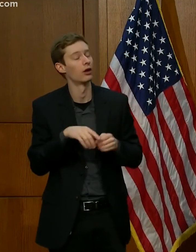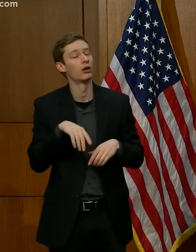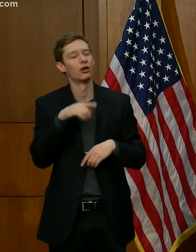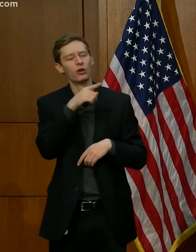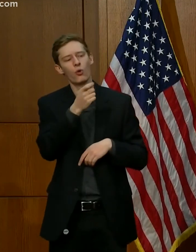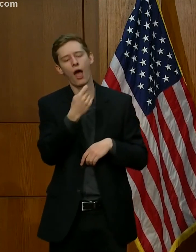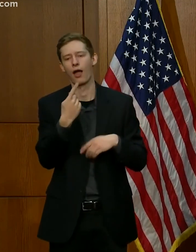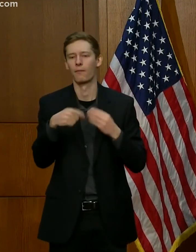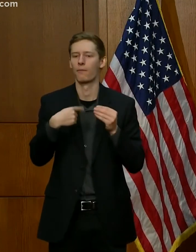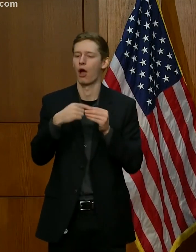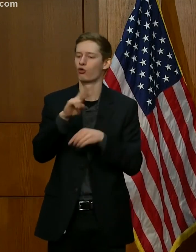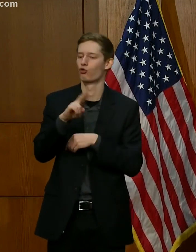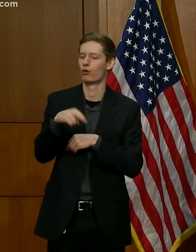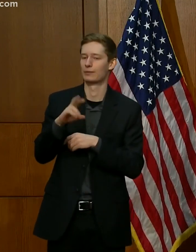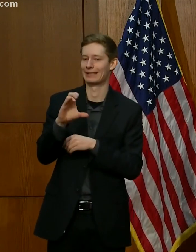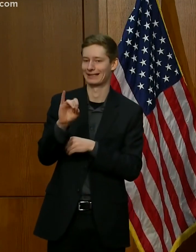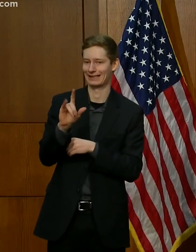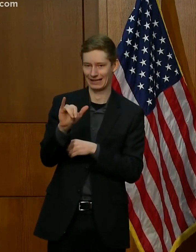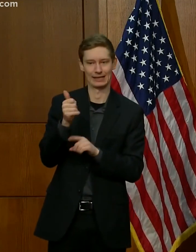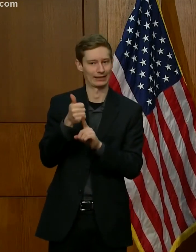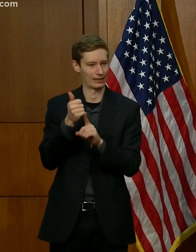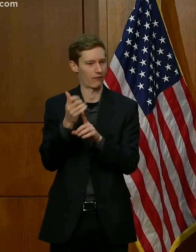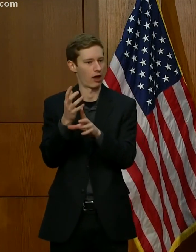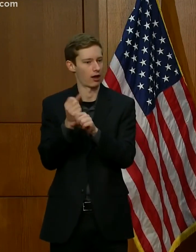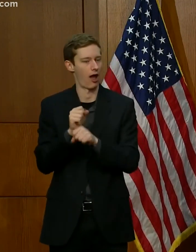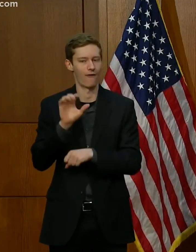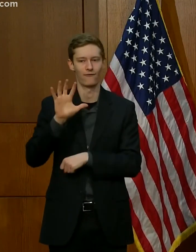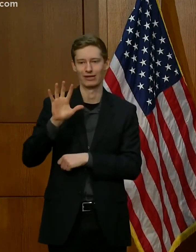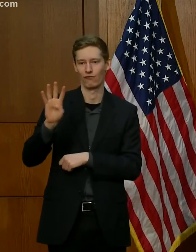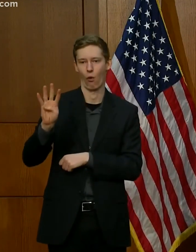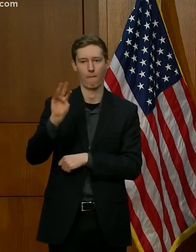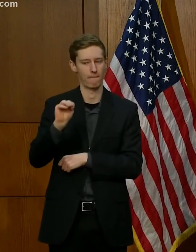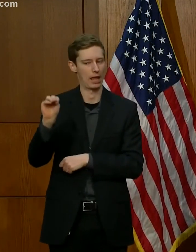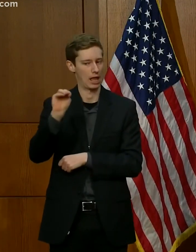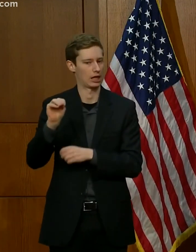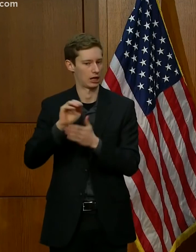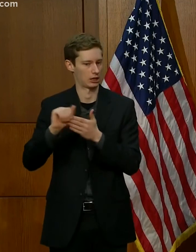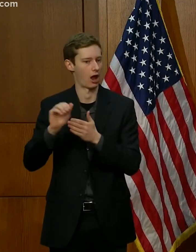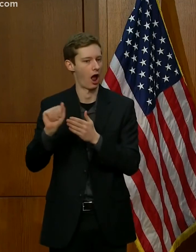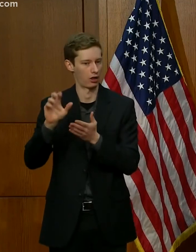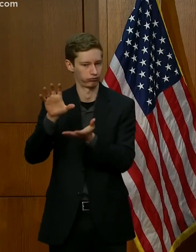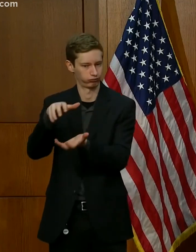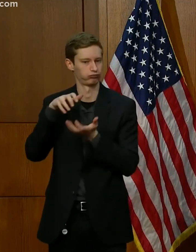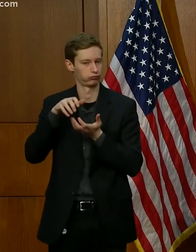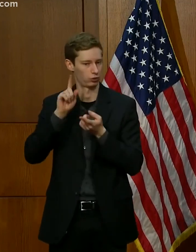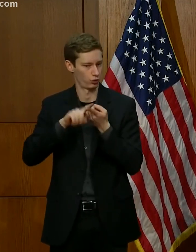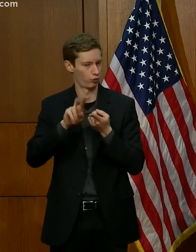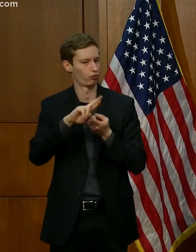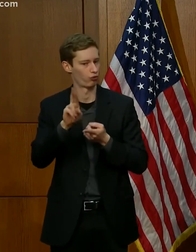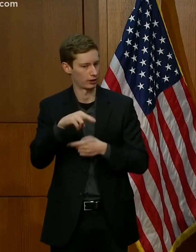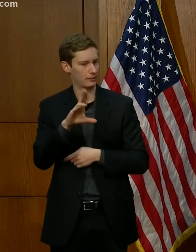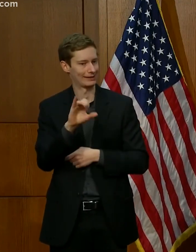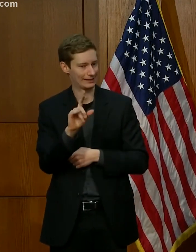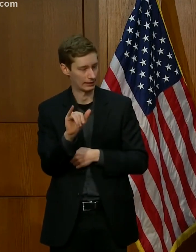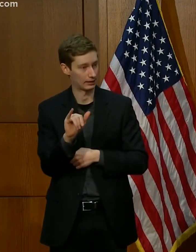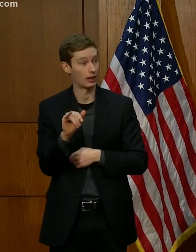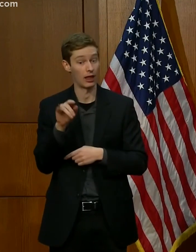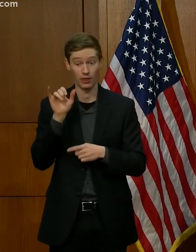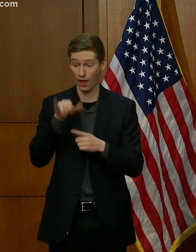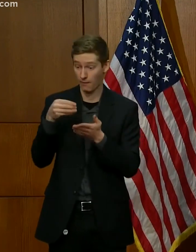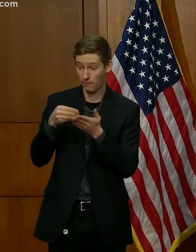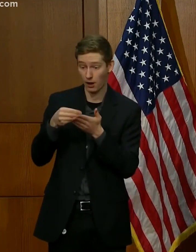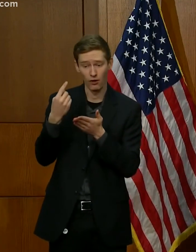as an example, got $54 million of that. And so a significant infusion of money has gone in place both to address the issues that they may need to open